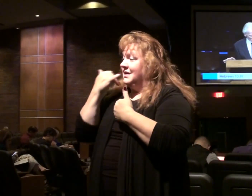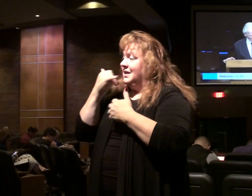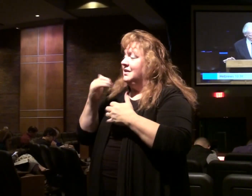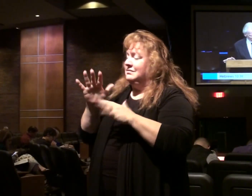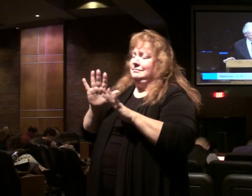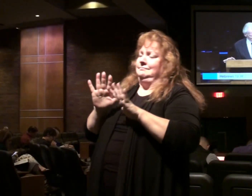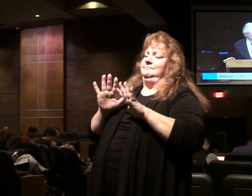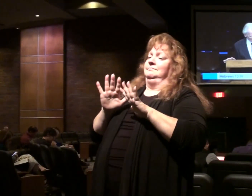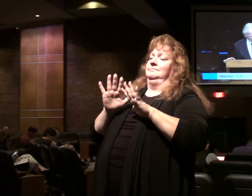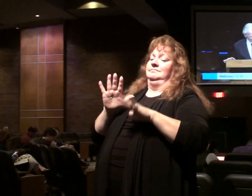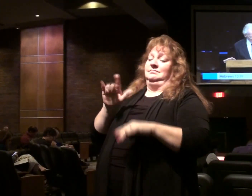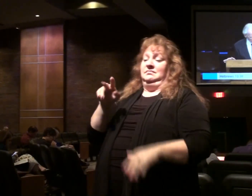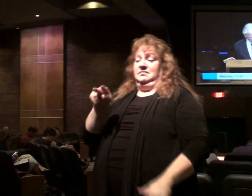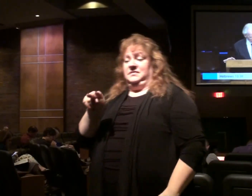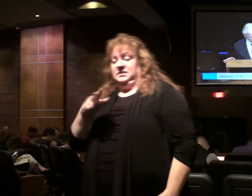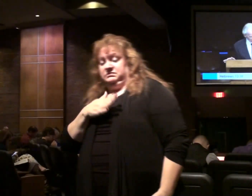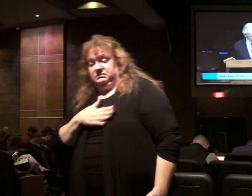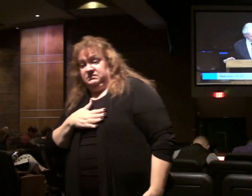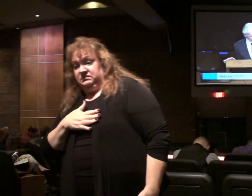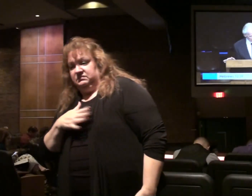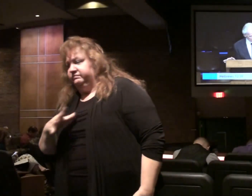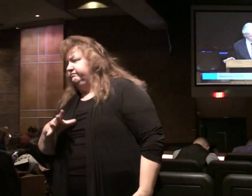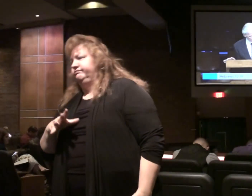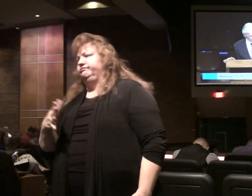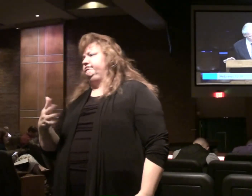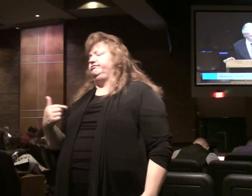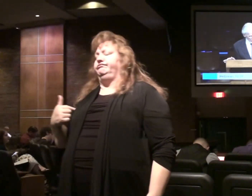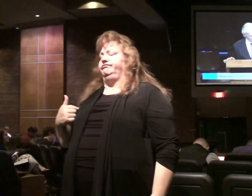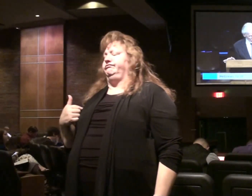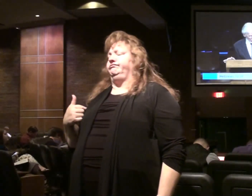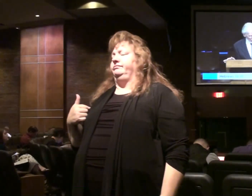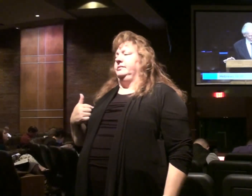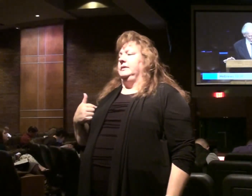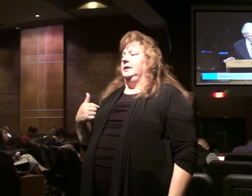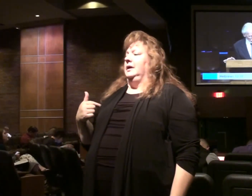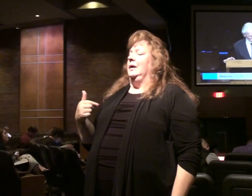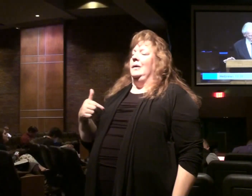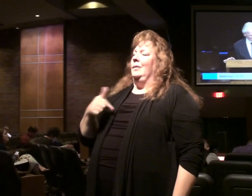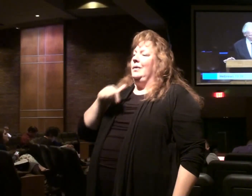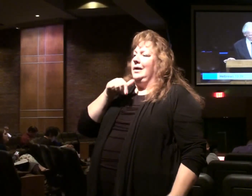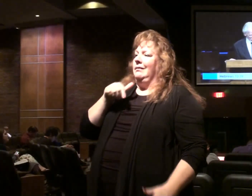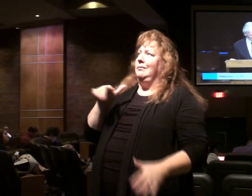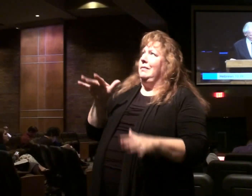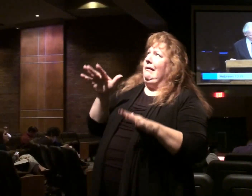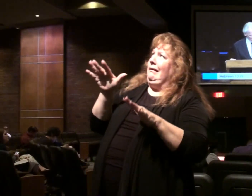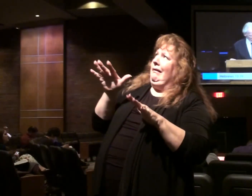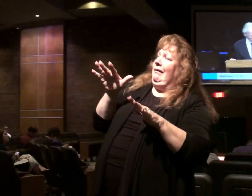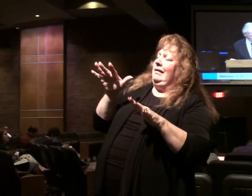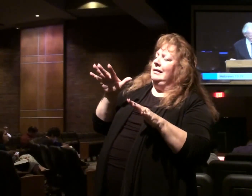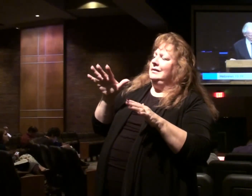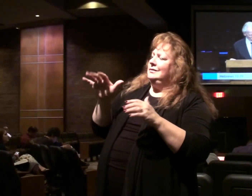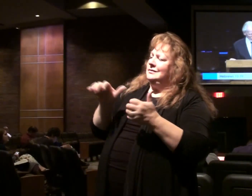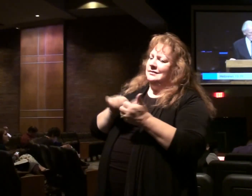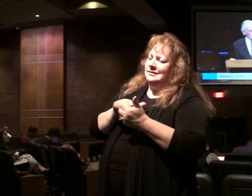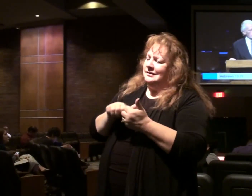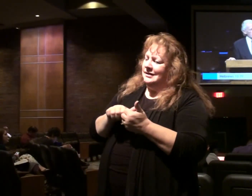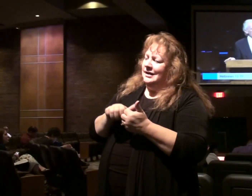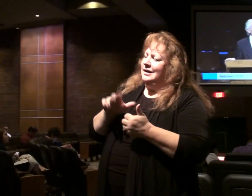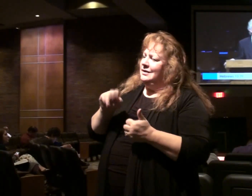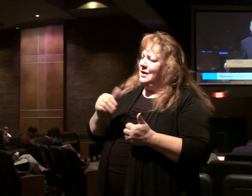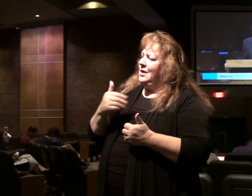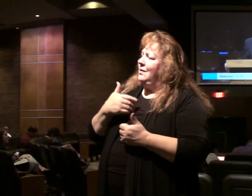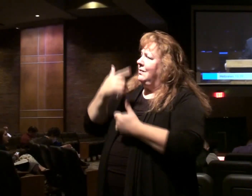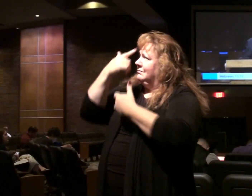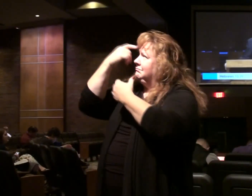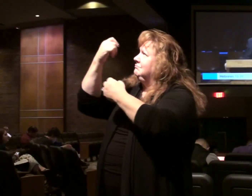my soul has no pleasure in him. We are not of those who shrink back to destruction, but those who have faith in the